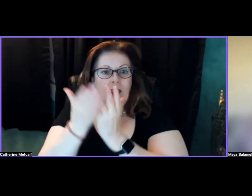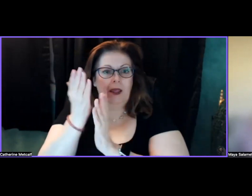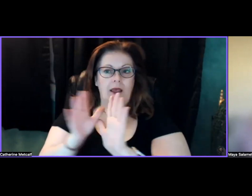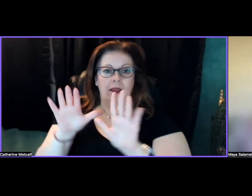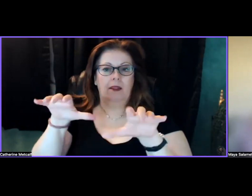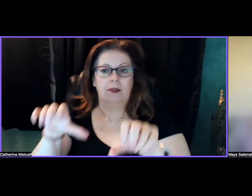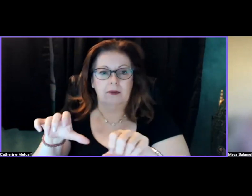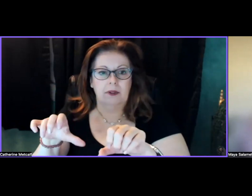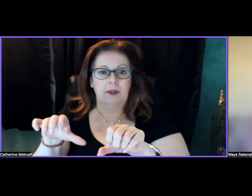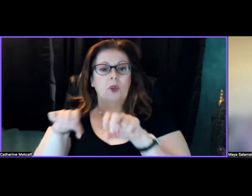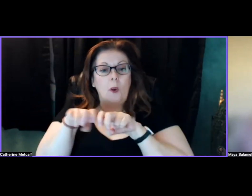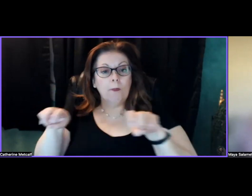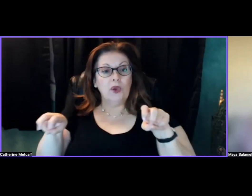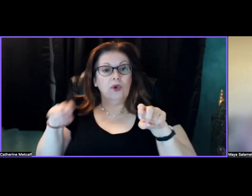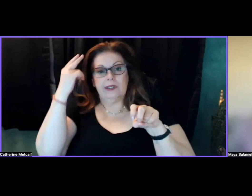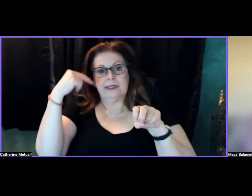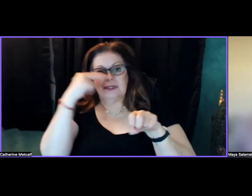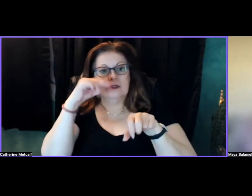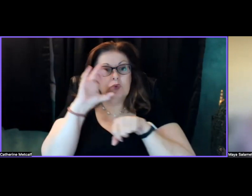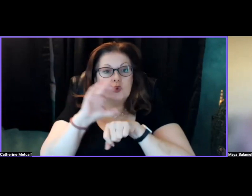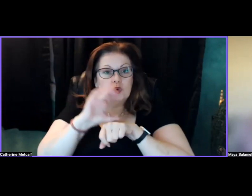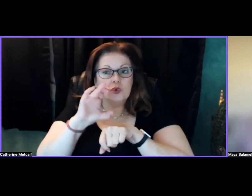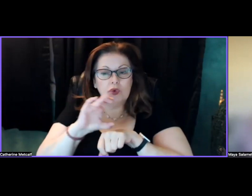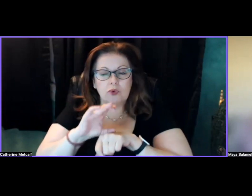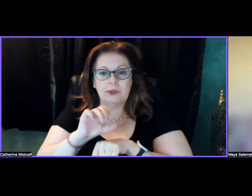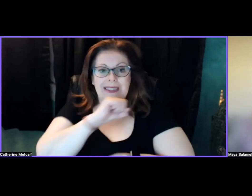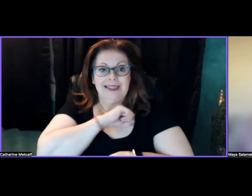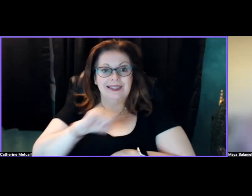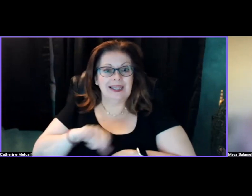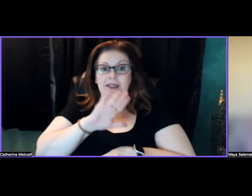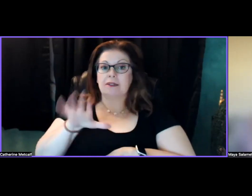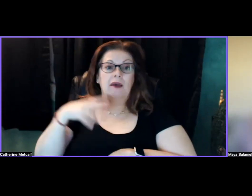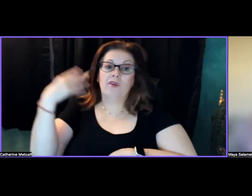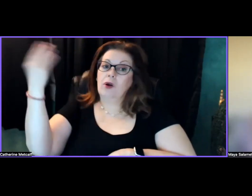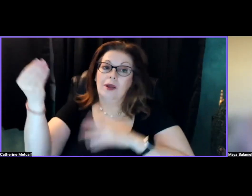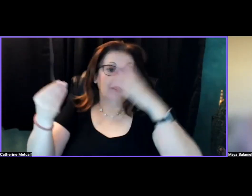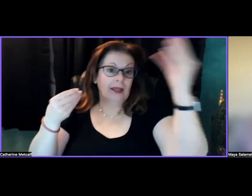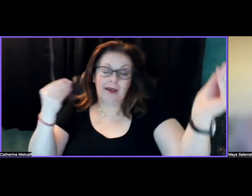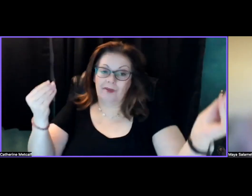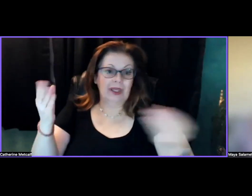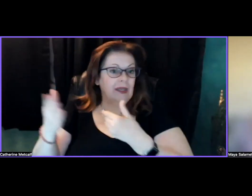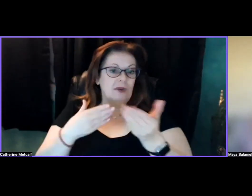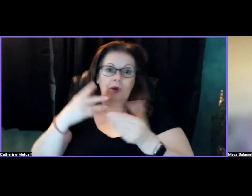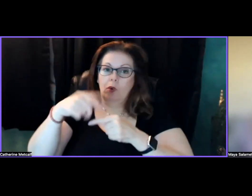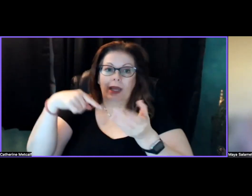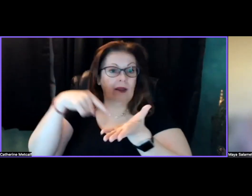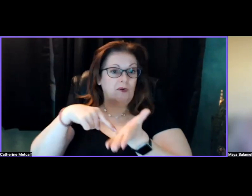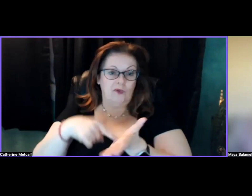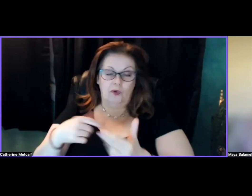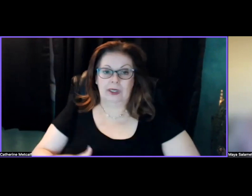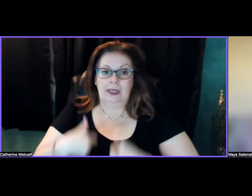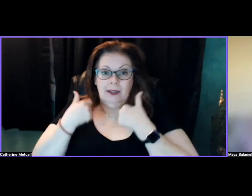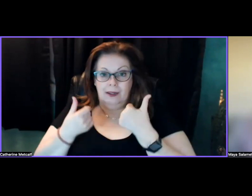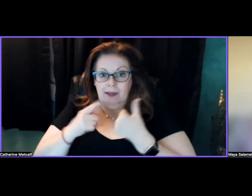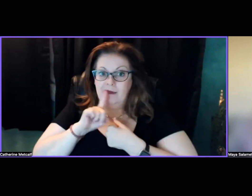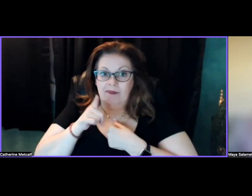Syriac Catholic Church's fundraised hall, and you see the saints never leave us, even when we can't afford to live in actual Los Angeles.